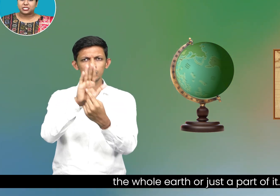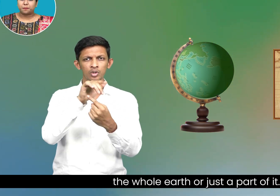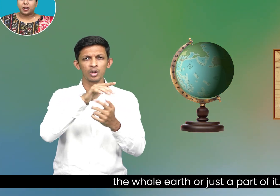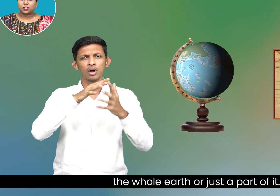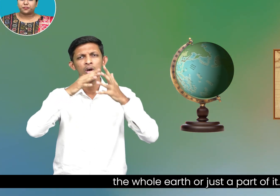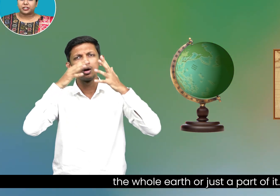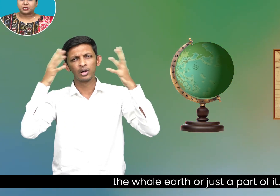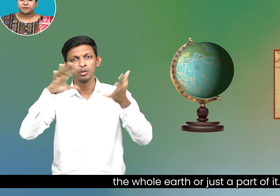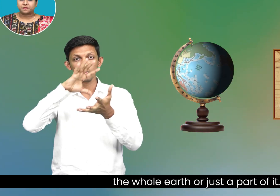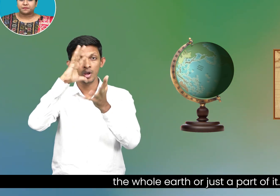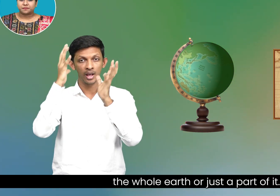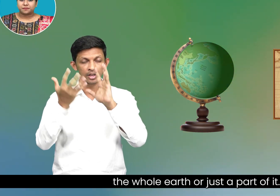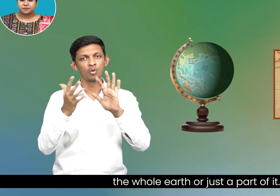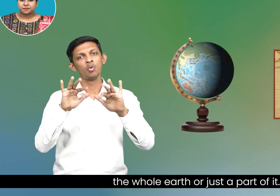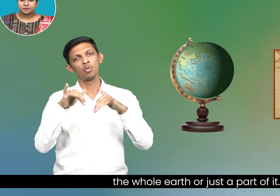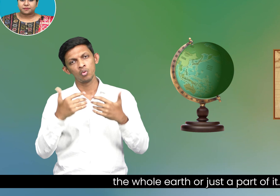or just a part of it.